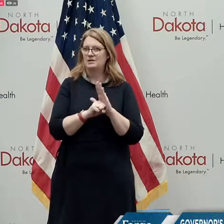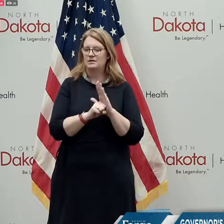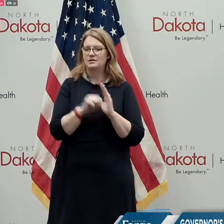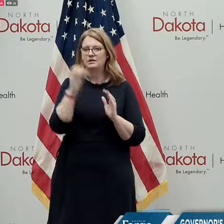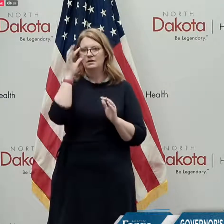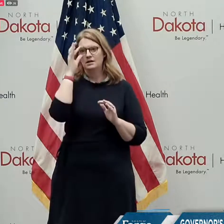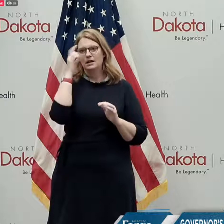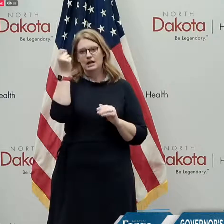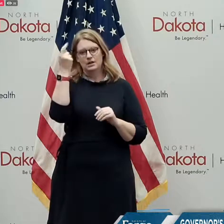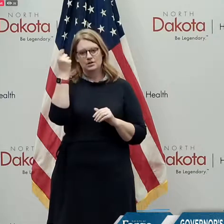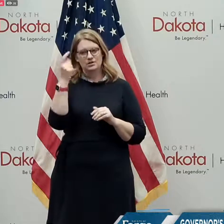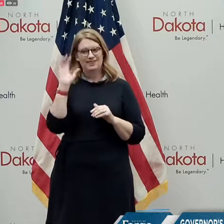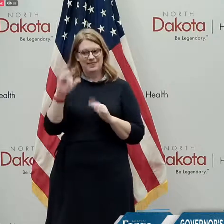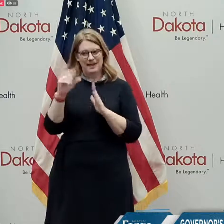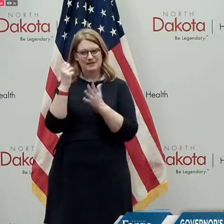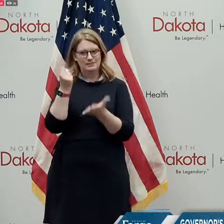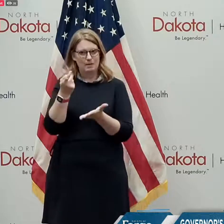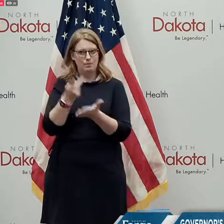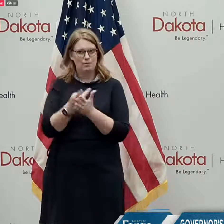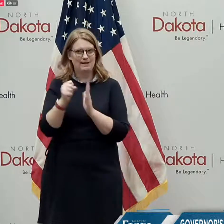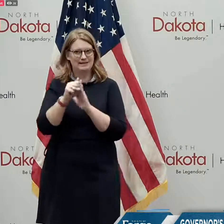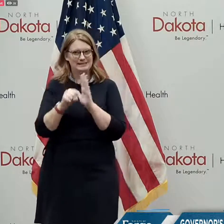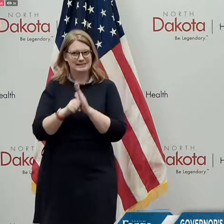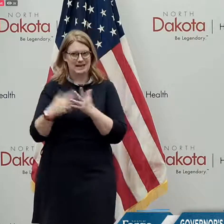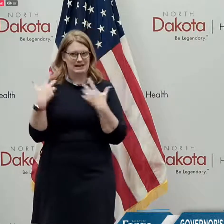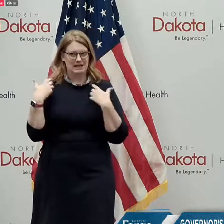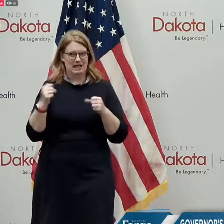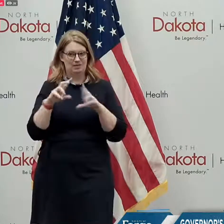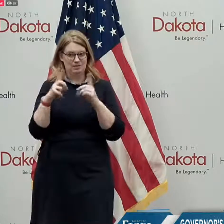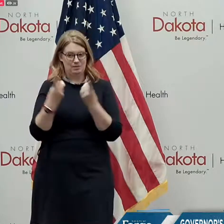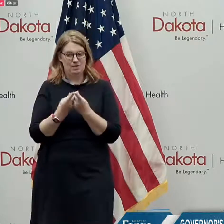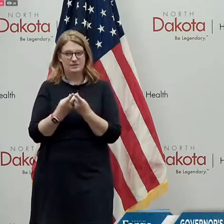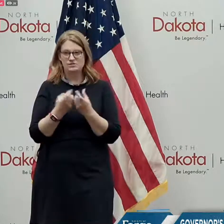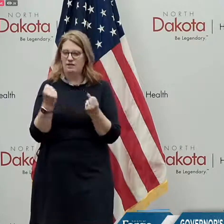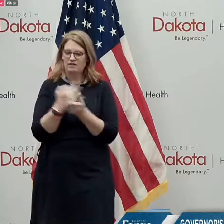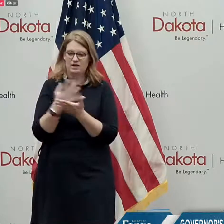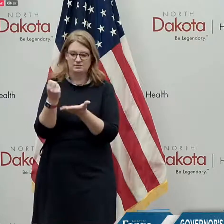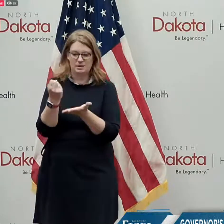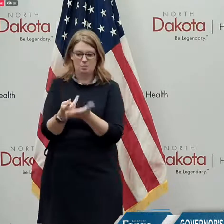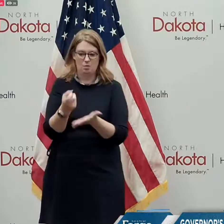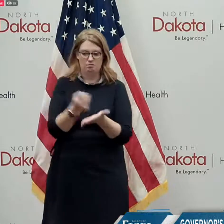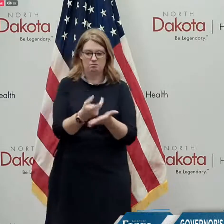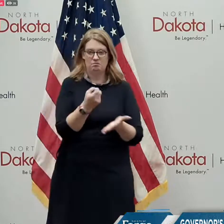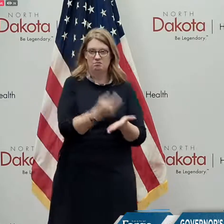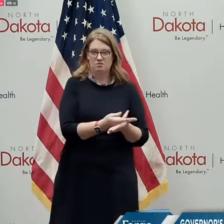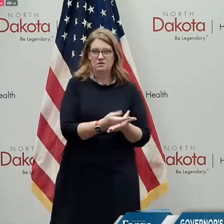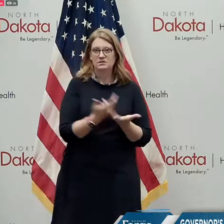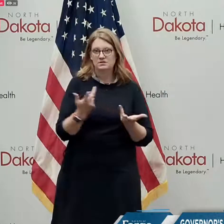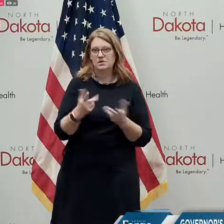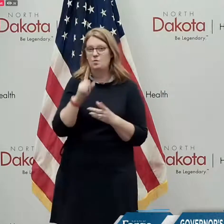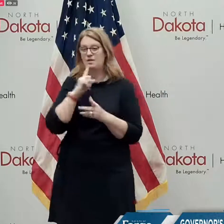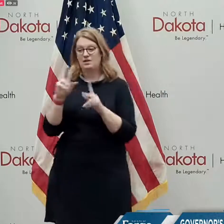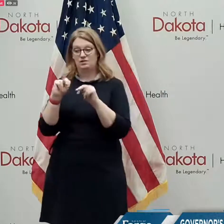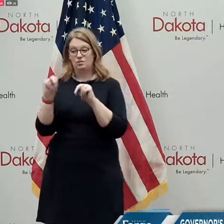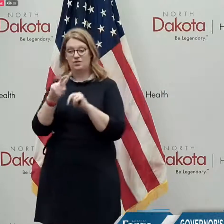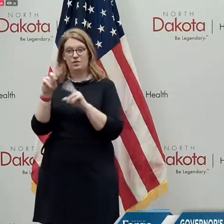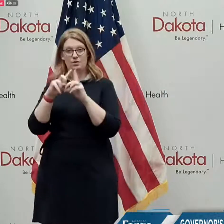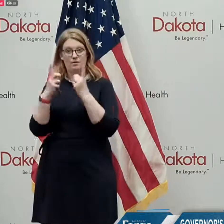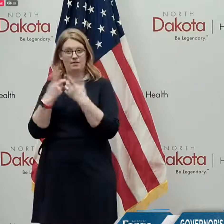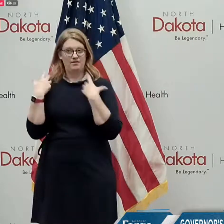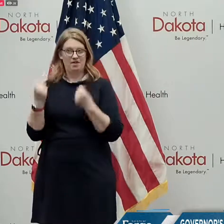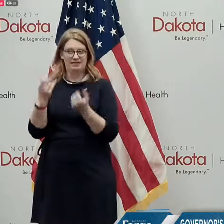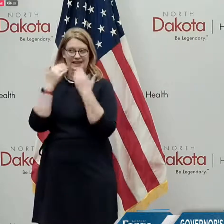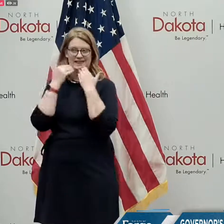to be approved by the state health department. So that's gone through the cycle here. So again, thanks to our own North Dakota Health Department for their role in this as